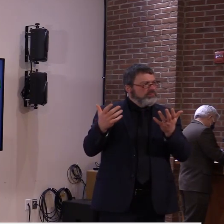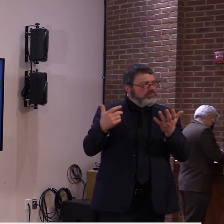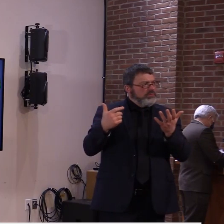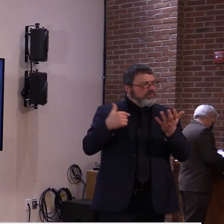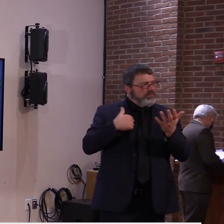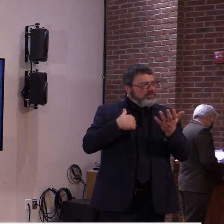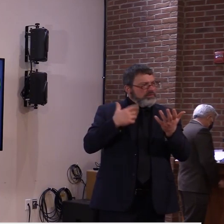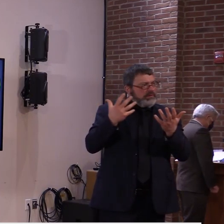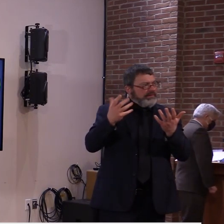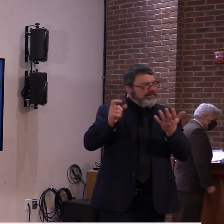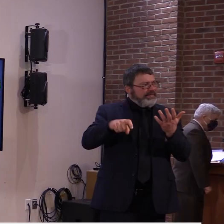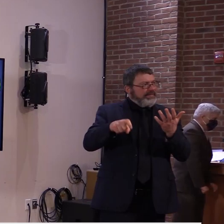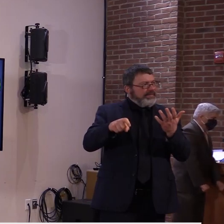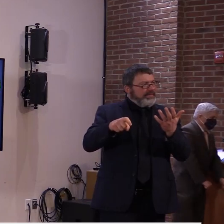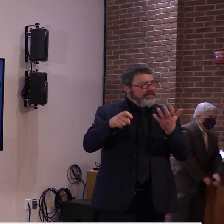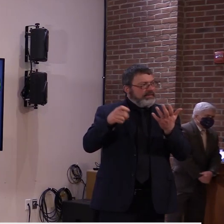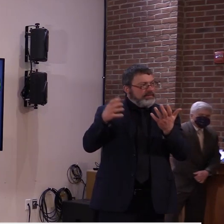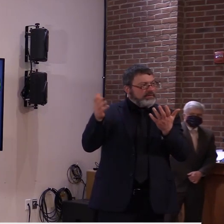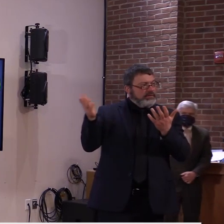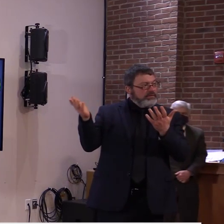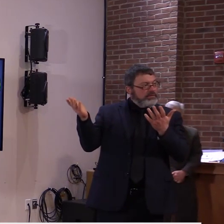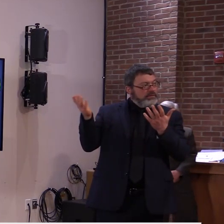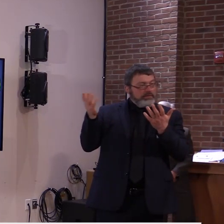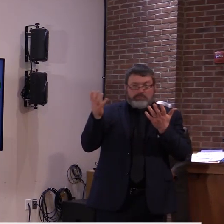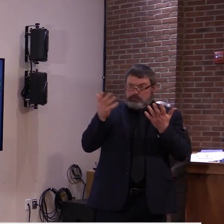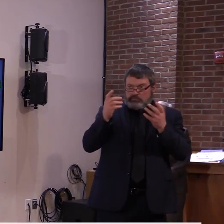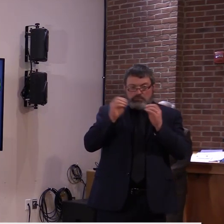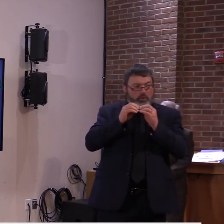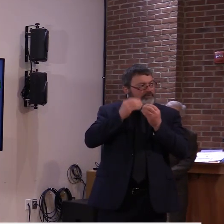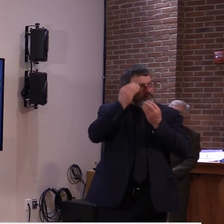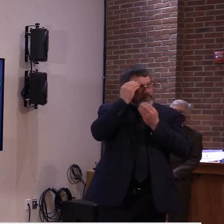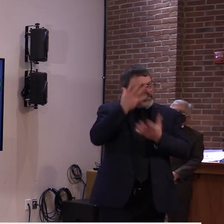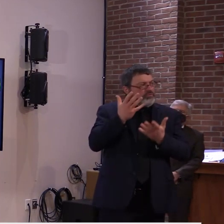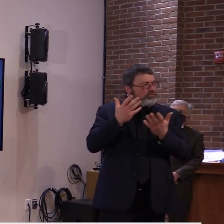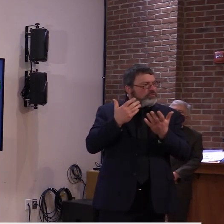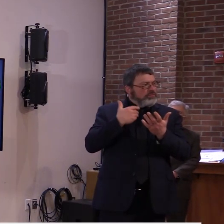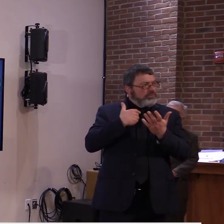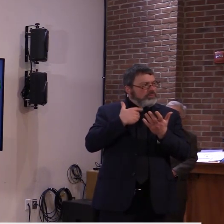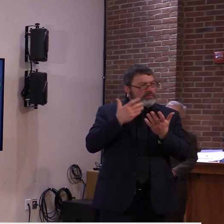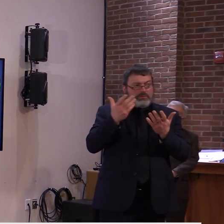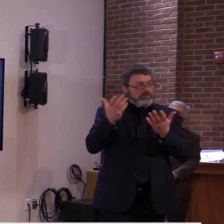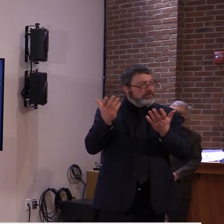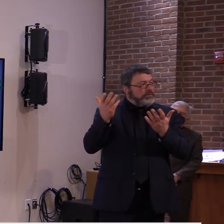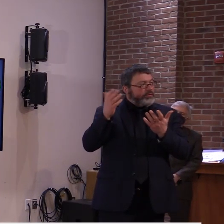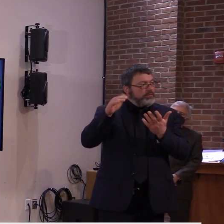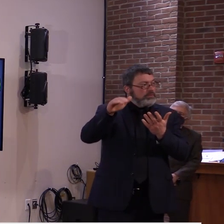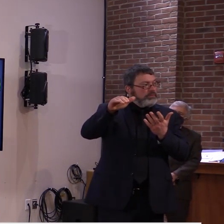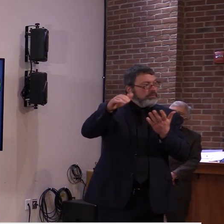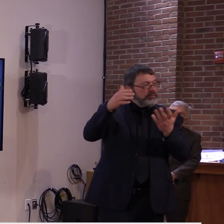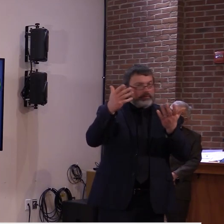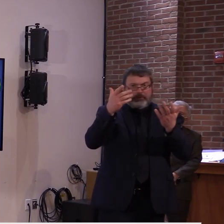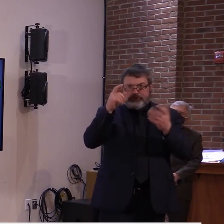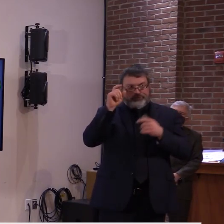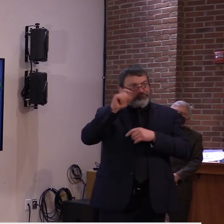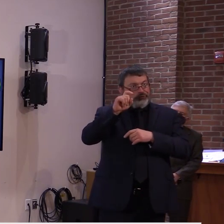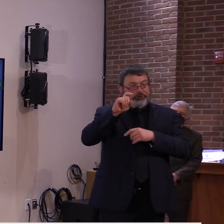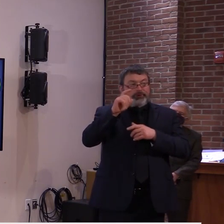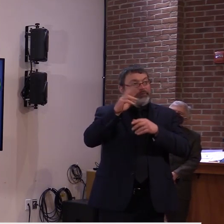office. Does A.G. Donovan and the state, are more lawyers needed in his office